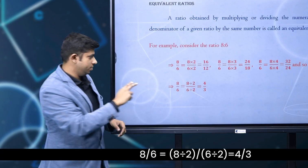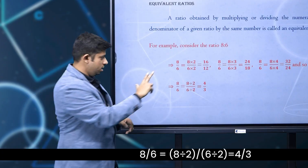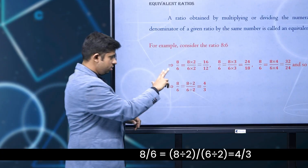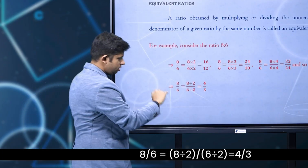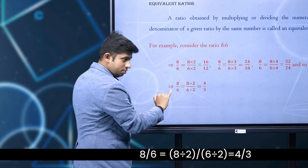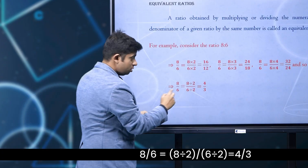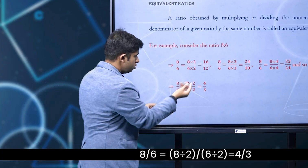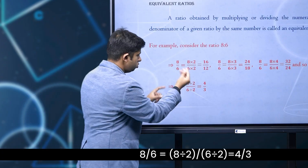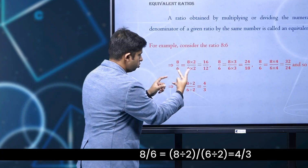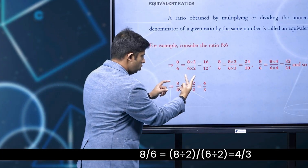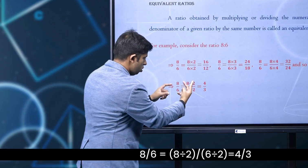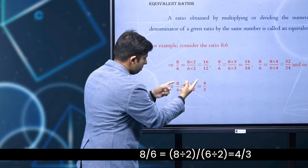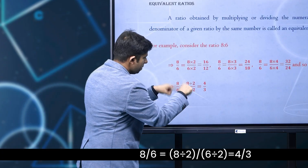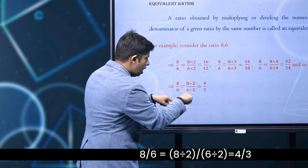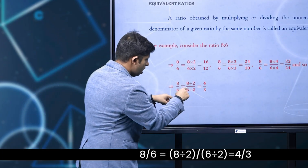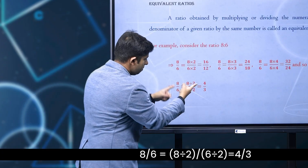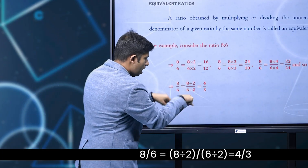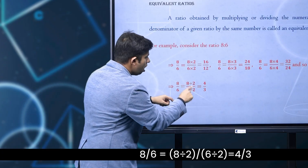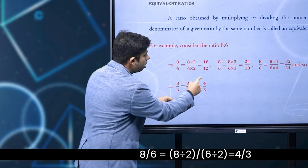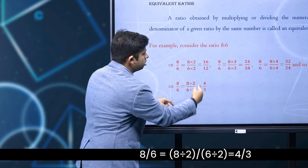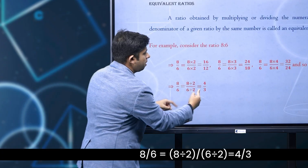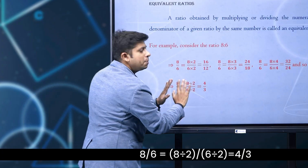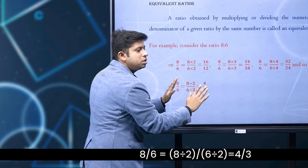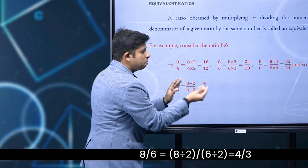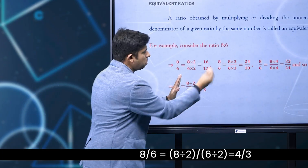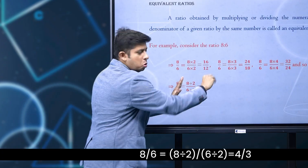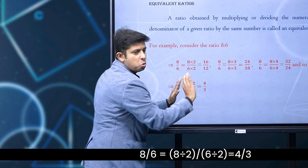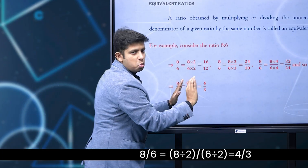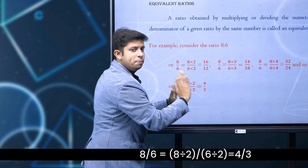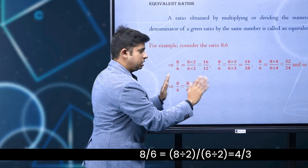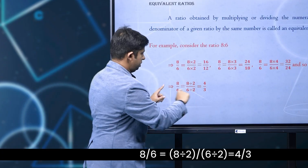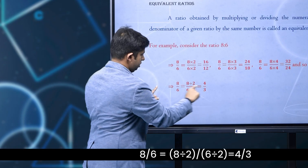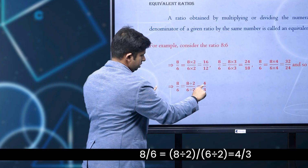8 by 6 equals to 8 divided by 2 by 6 divided by 2 equals to 4 by 3.